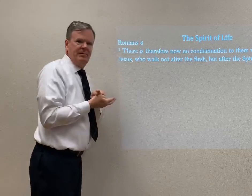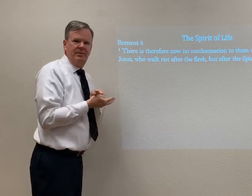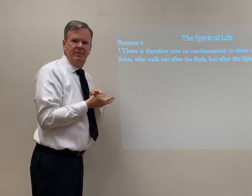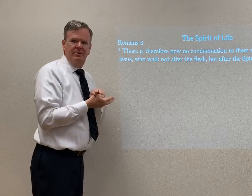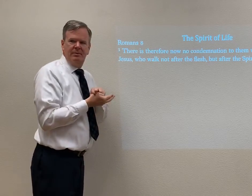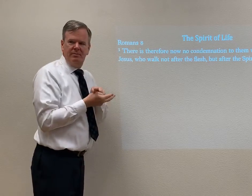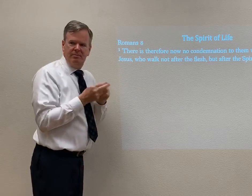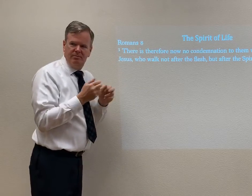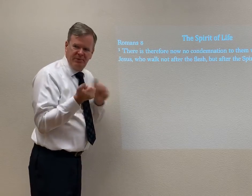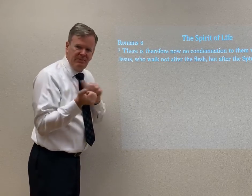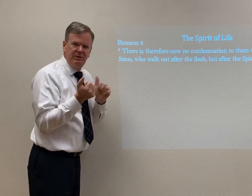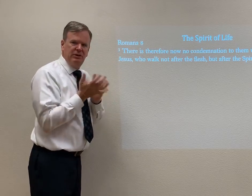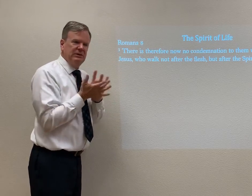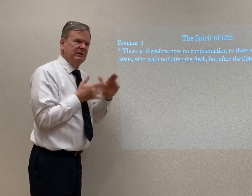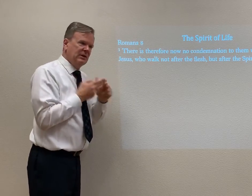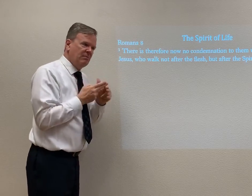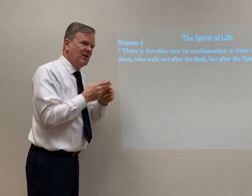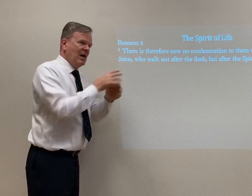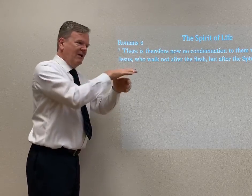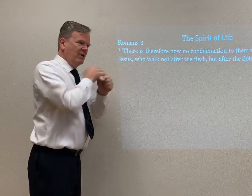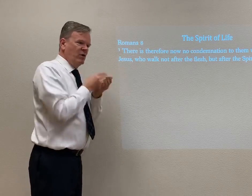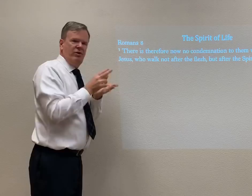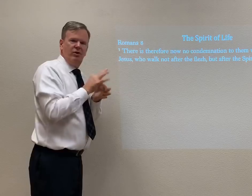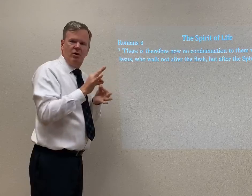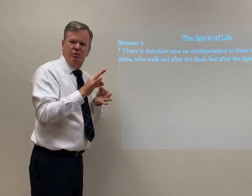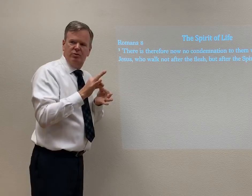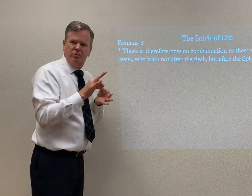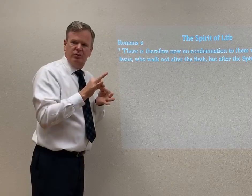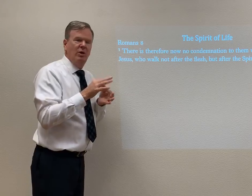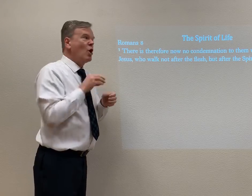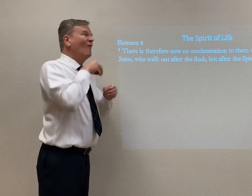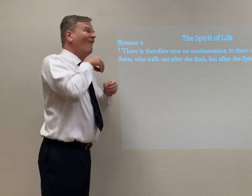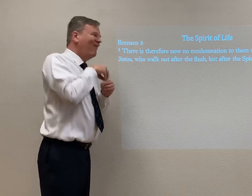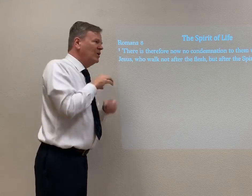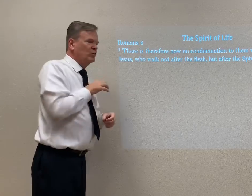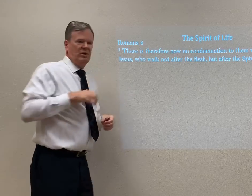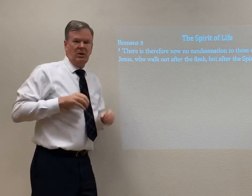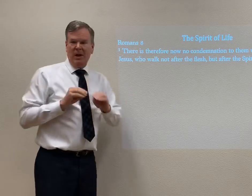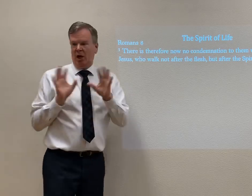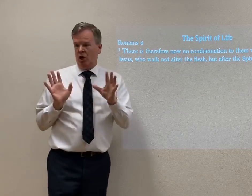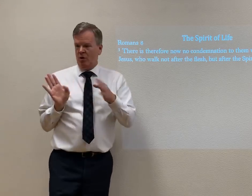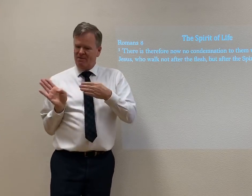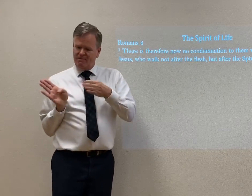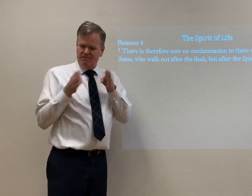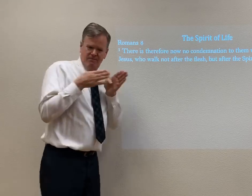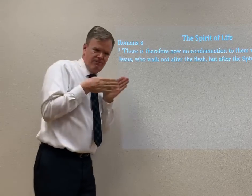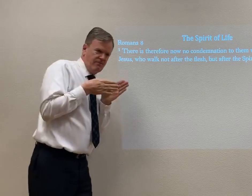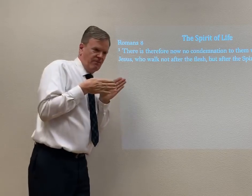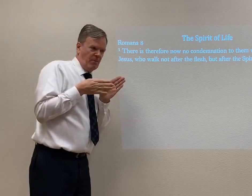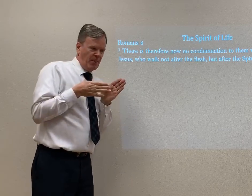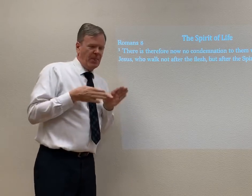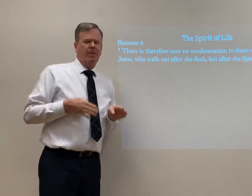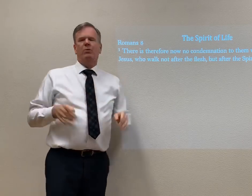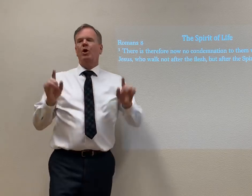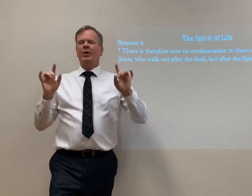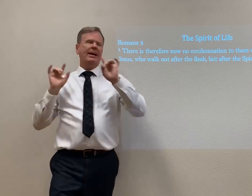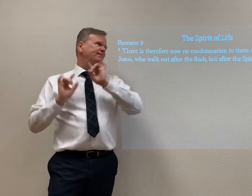is we have to repent and be baptized in Jesus' name and be filled with the Holy Ghost. Then we are in Christ.